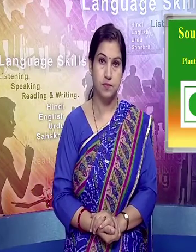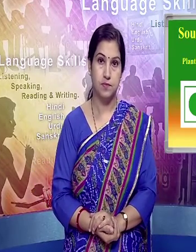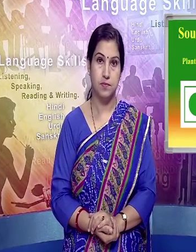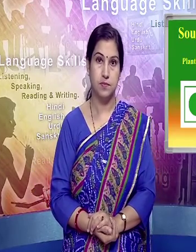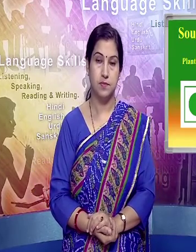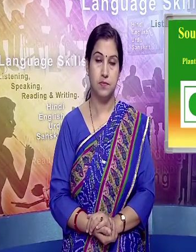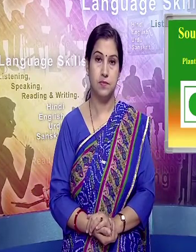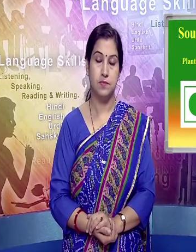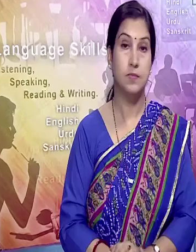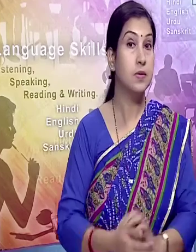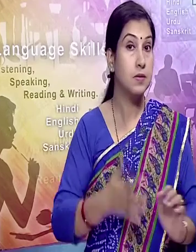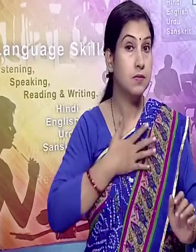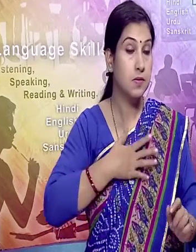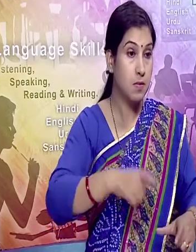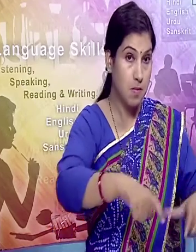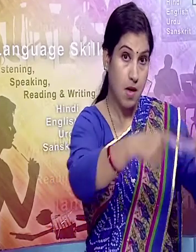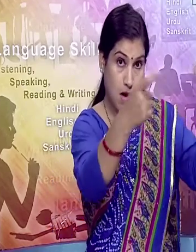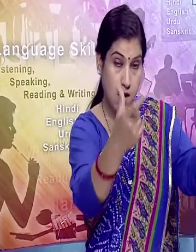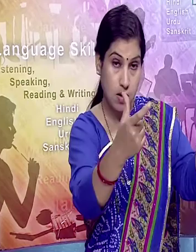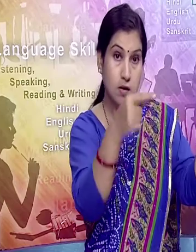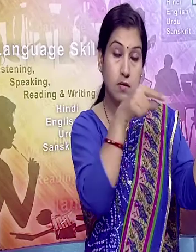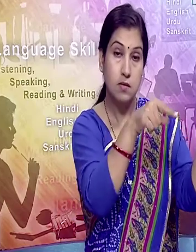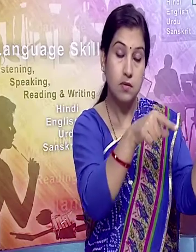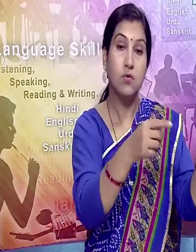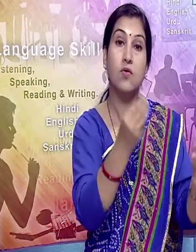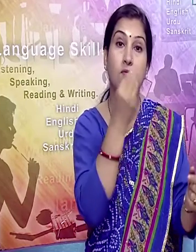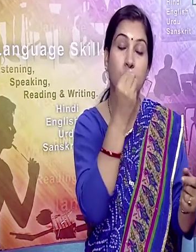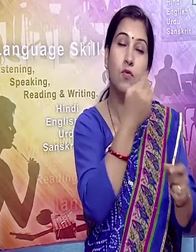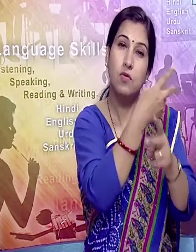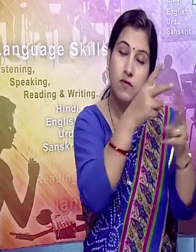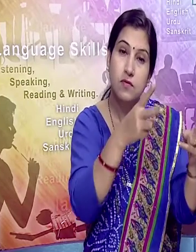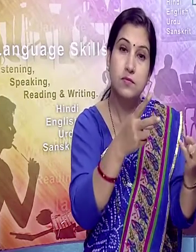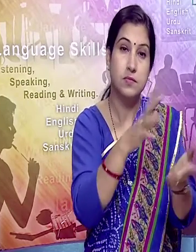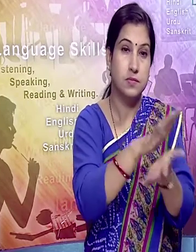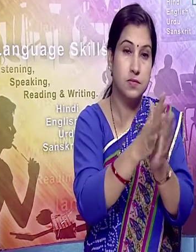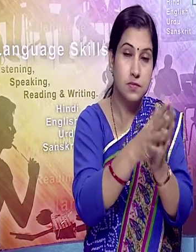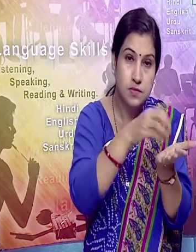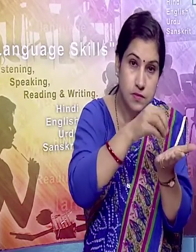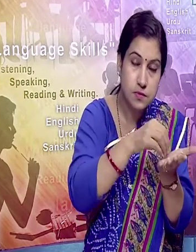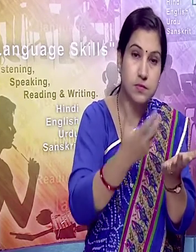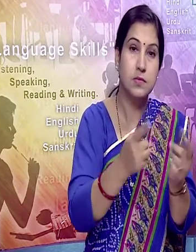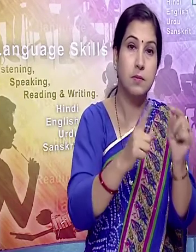In plant, foods are cereals, pulses,